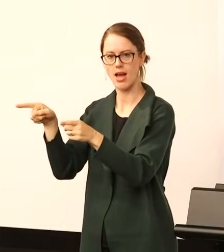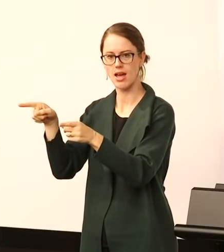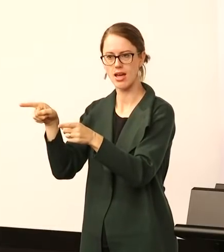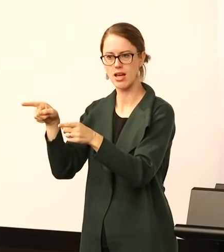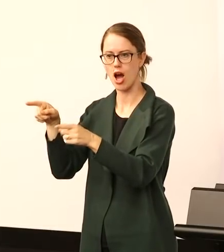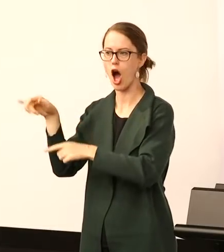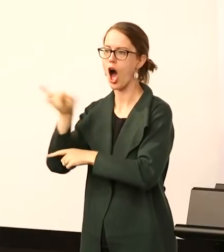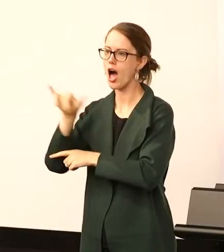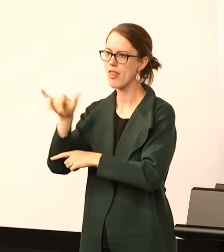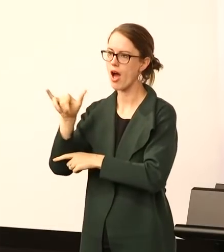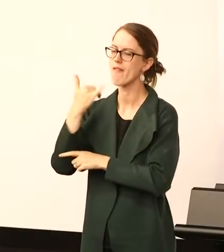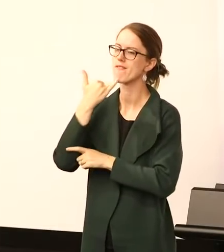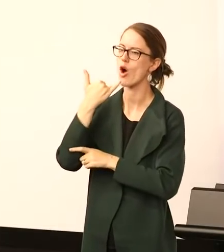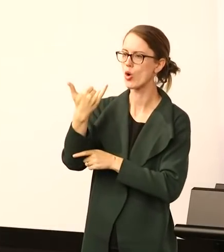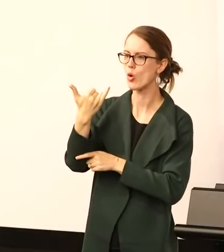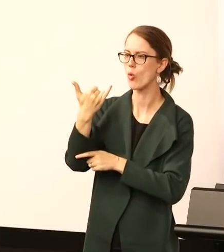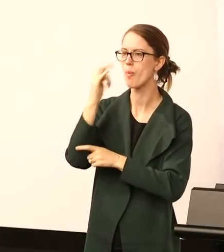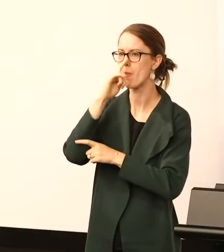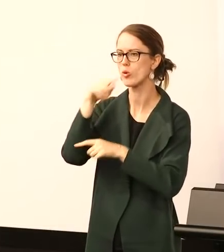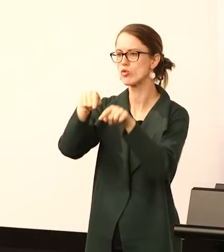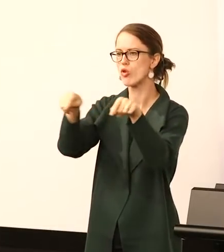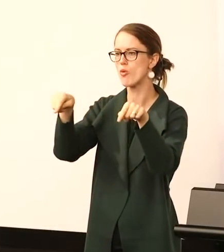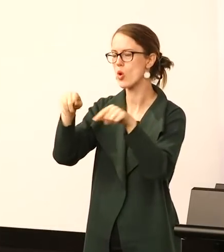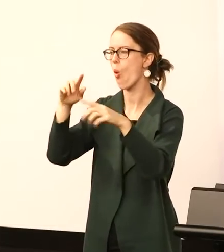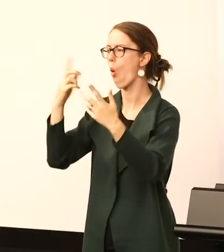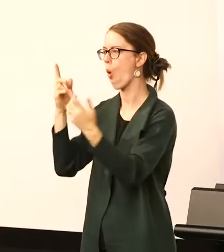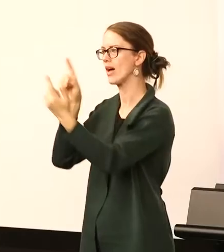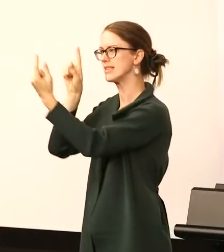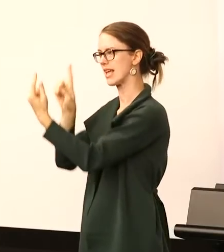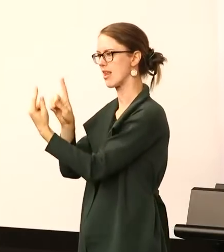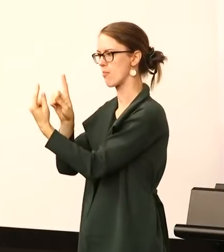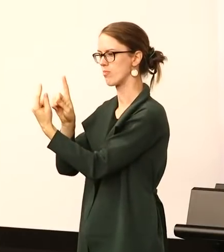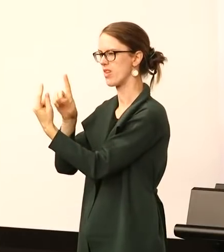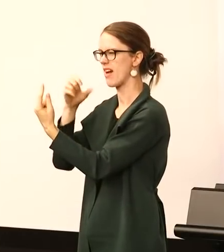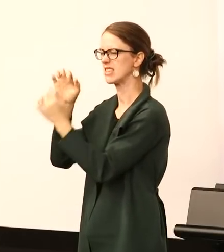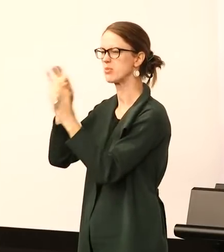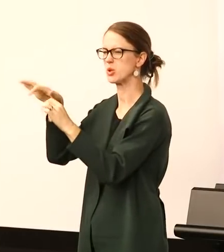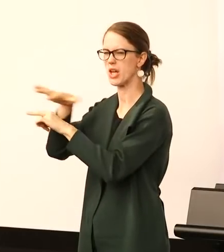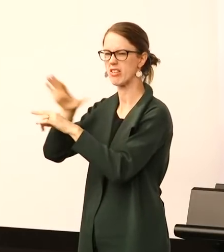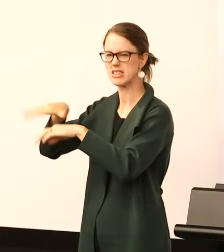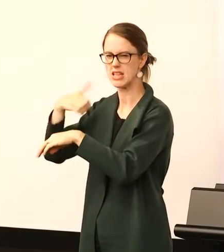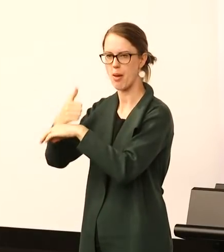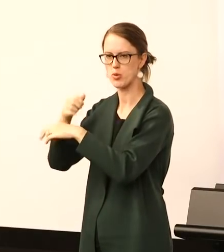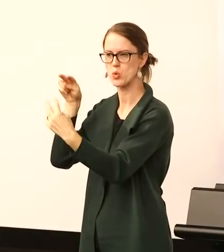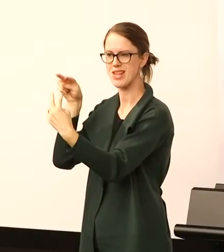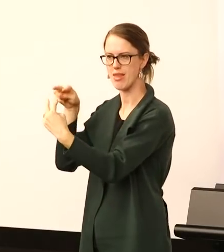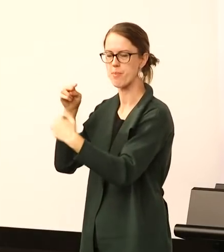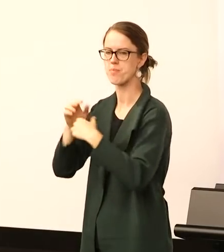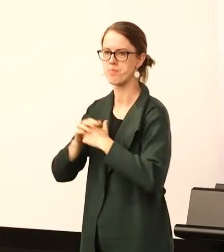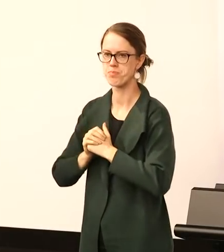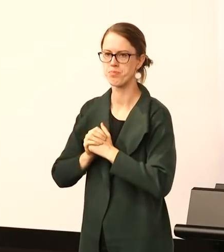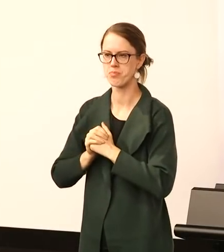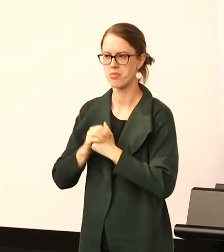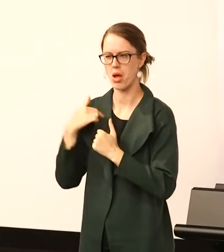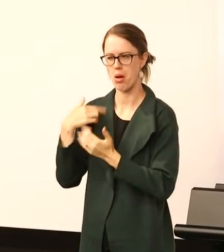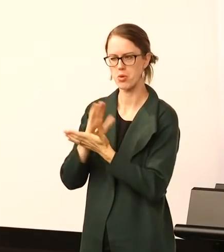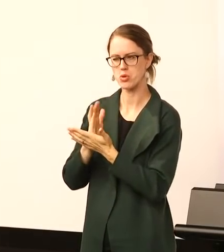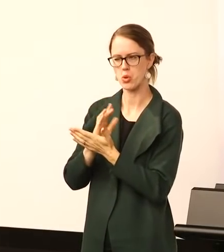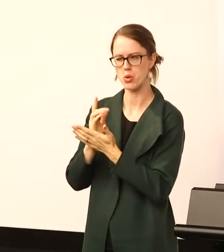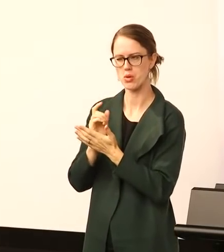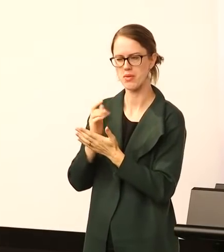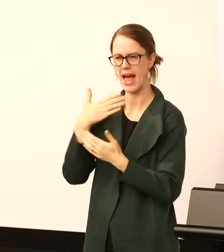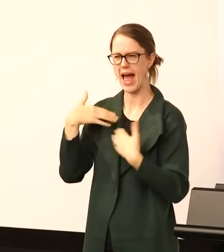do either phone calls to people in their rooms, or they see them personally. They've got a special area set up for that each day. So I'm not quite sure